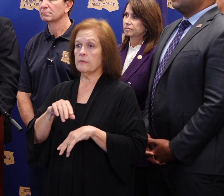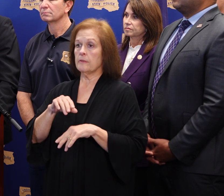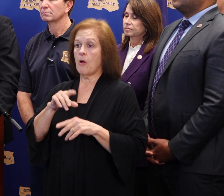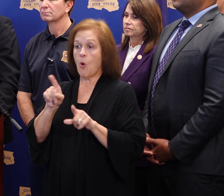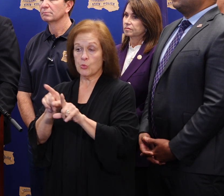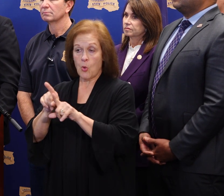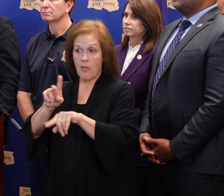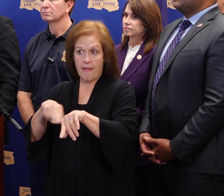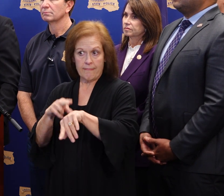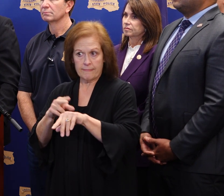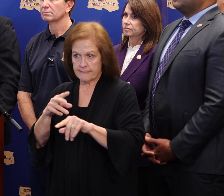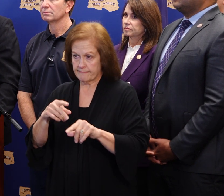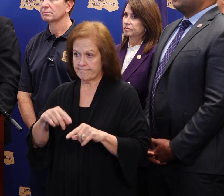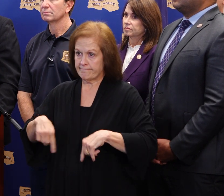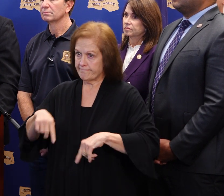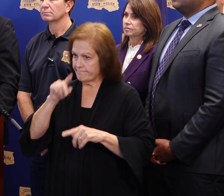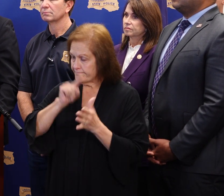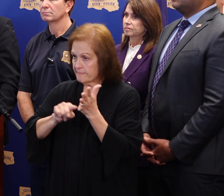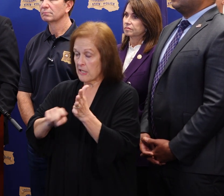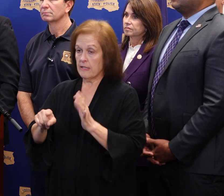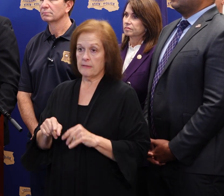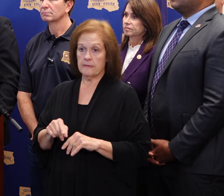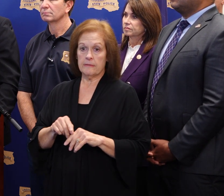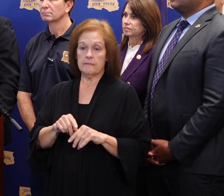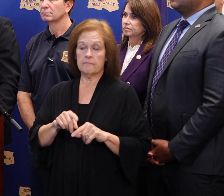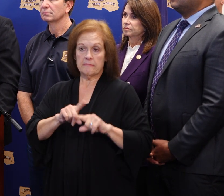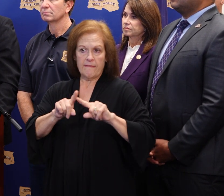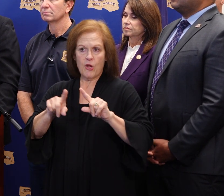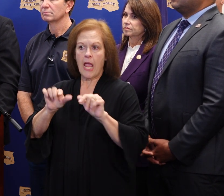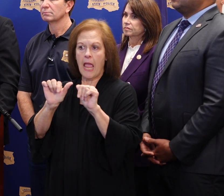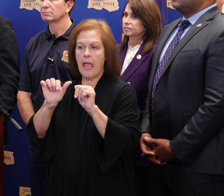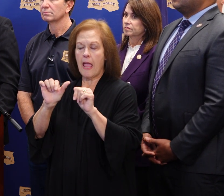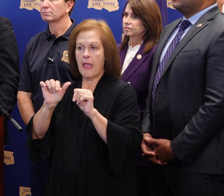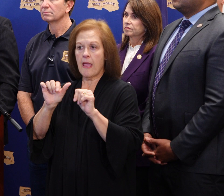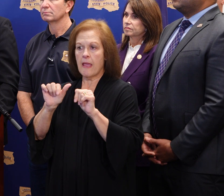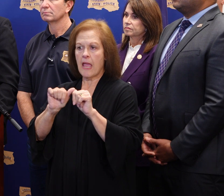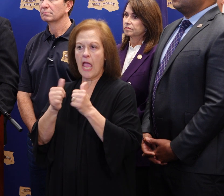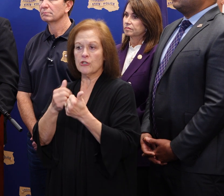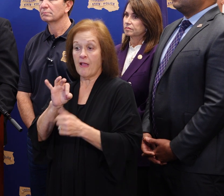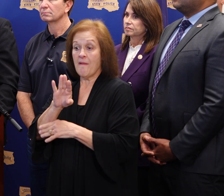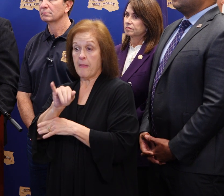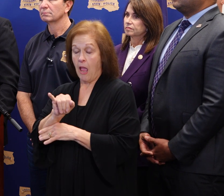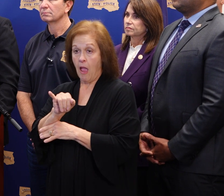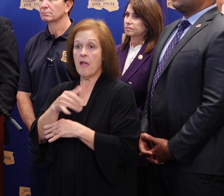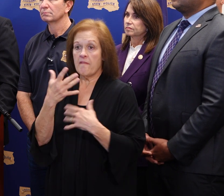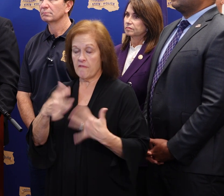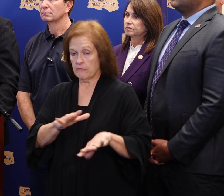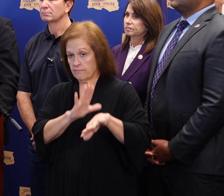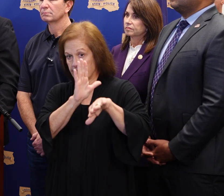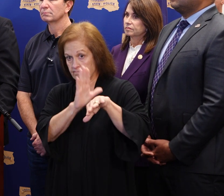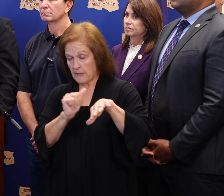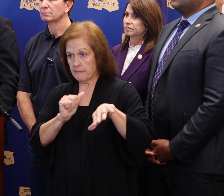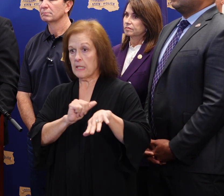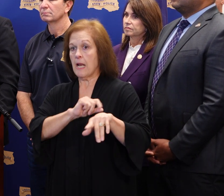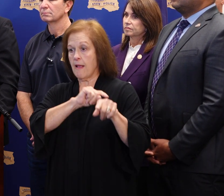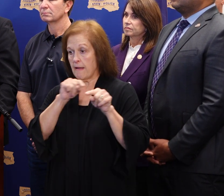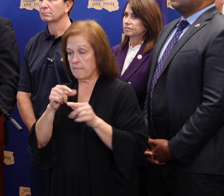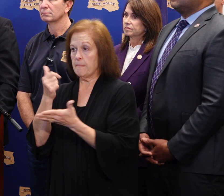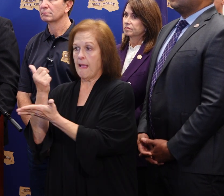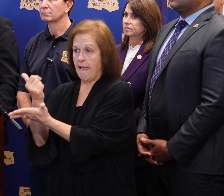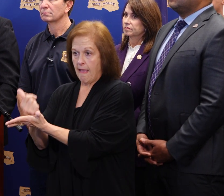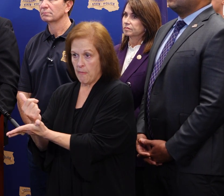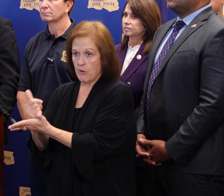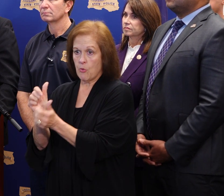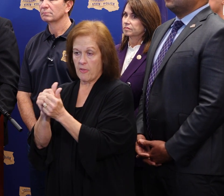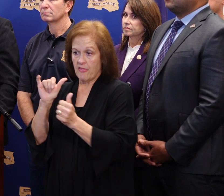nation. Special agents in multiple field offices across the country have been deployed and are assisting with potential aspects